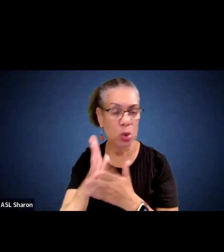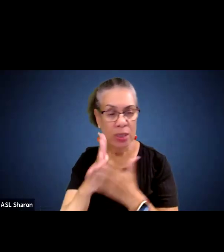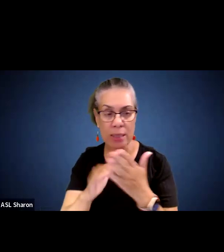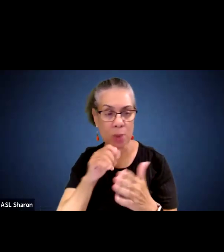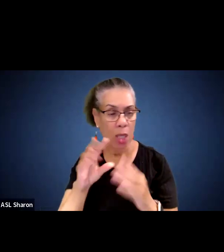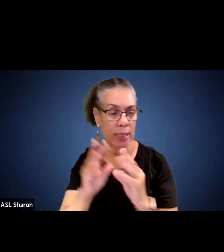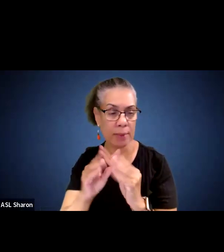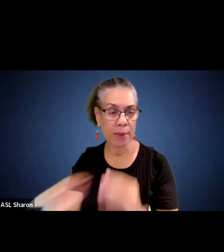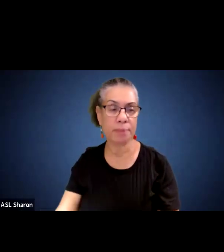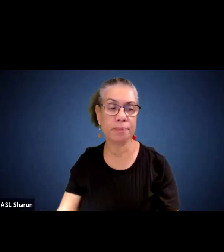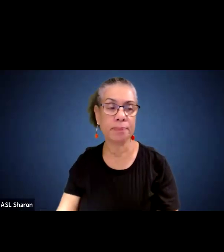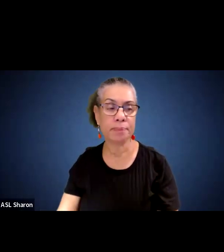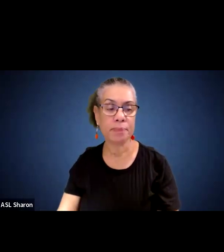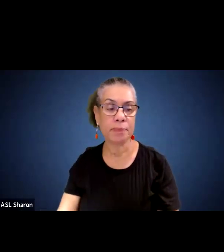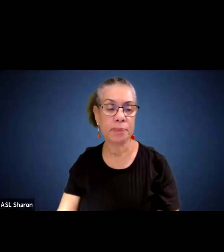Jean-Louis Hatim.